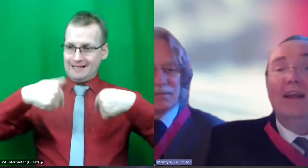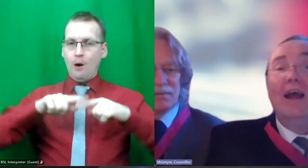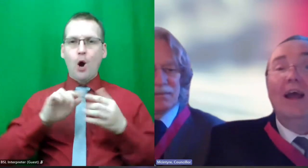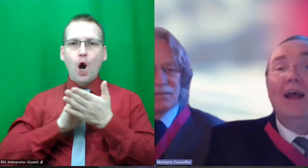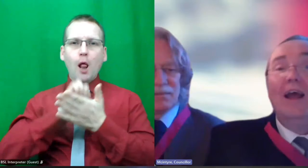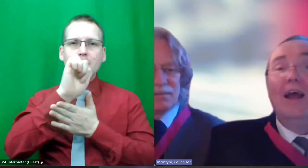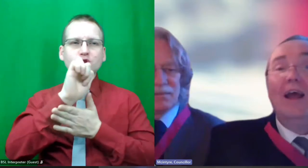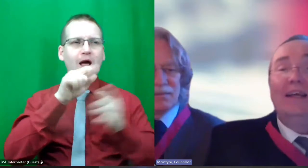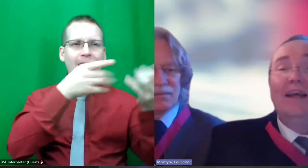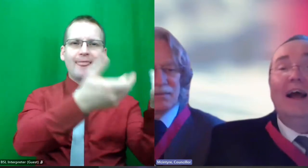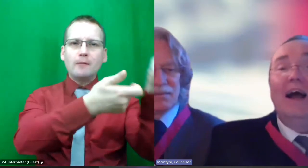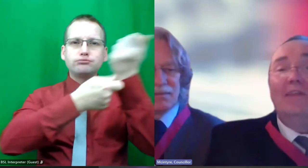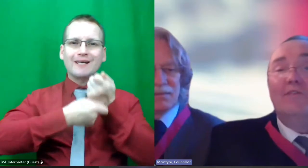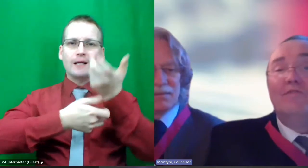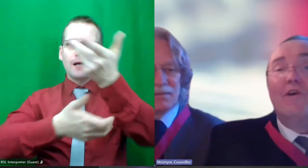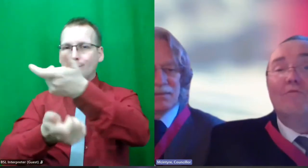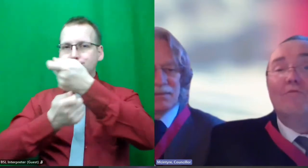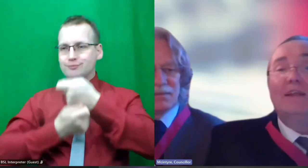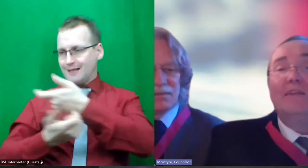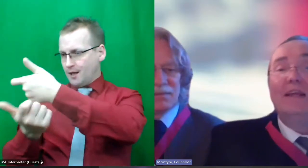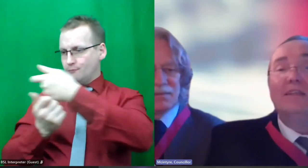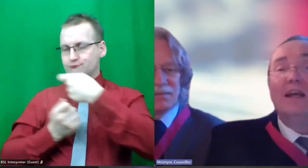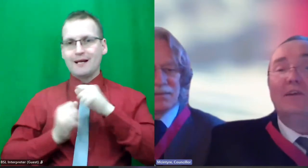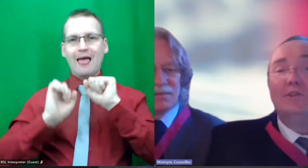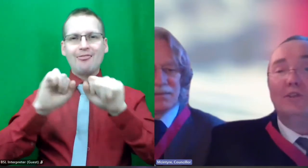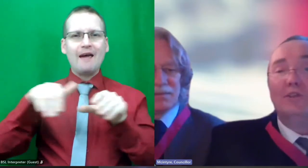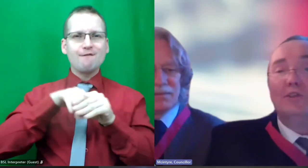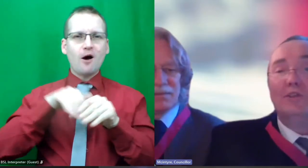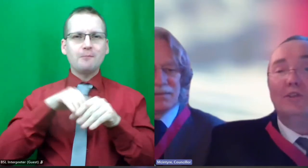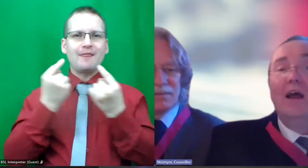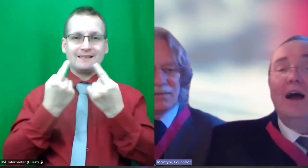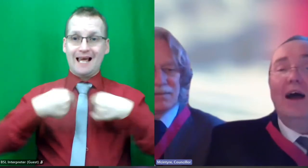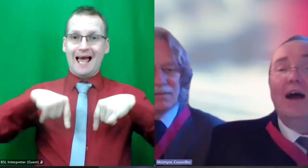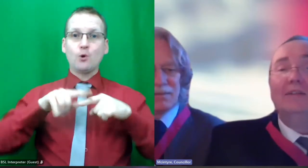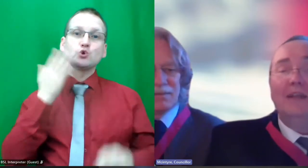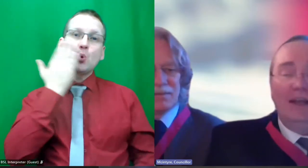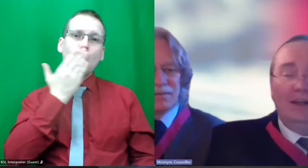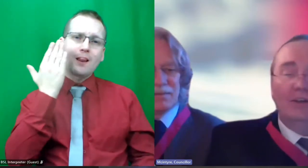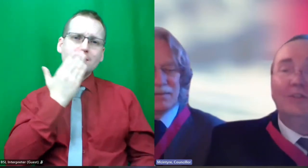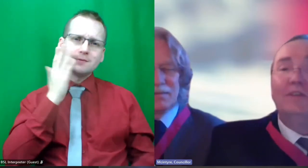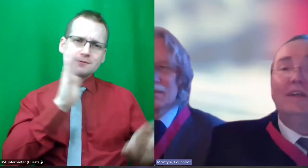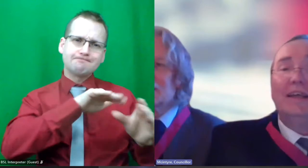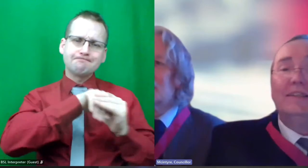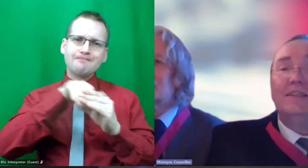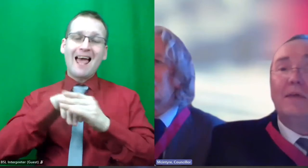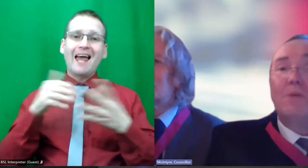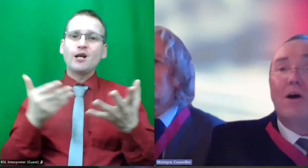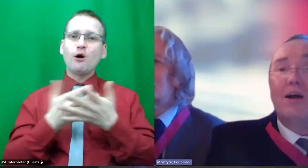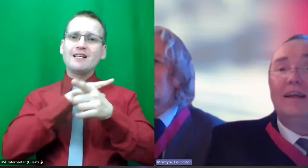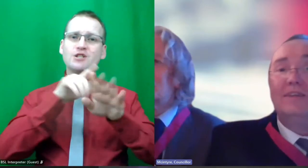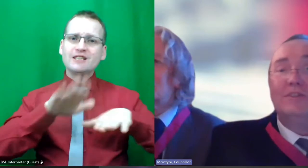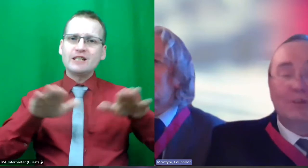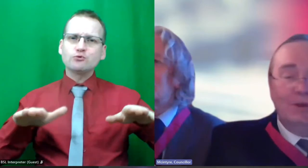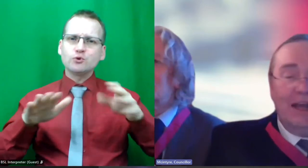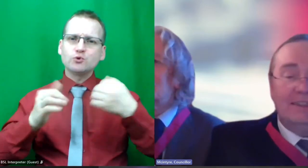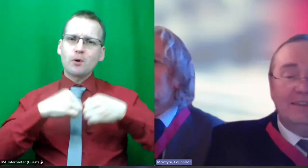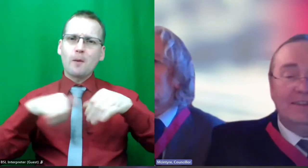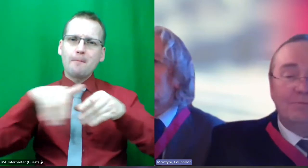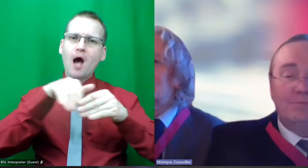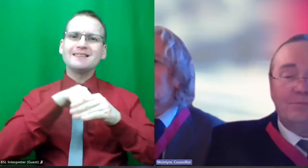bring to our city and their involvement in things like our schools and encouraging the kids to take part in the